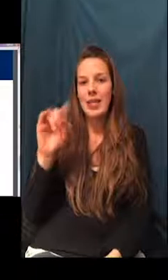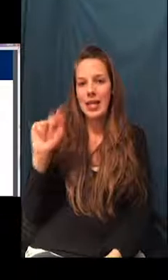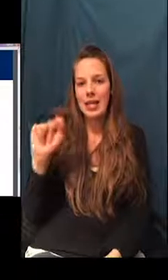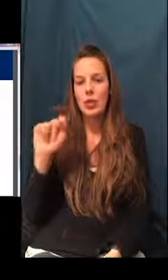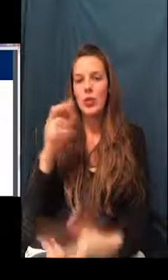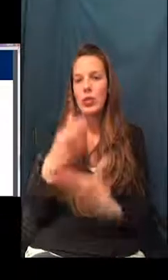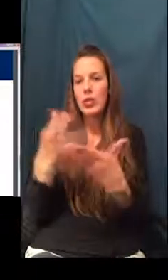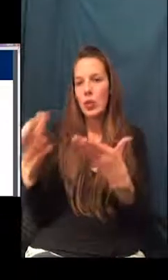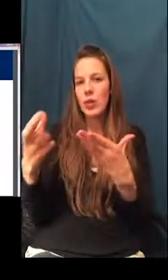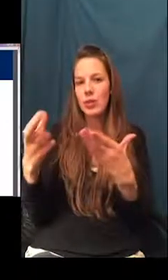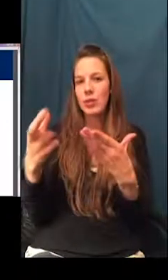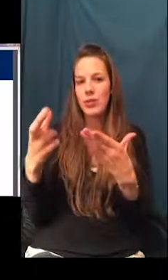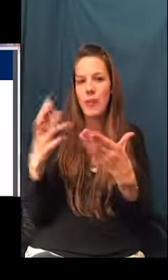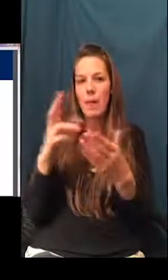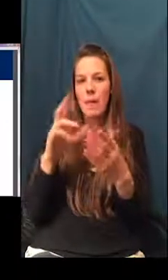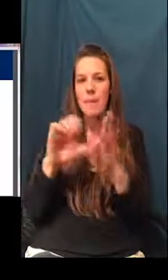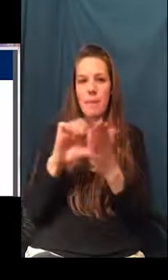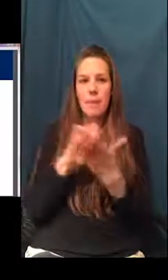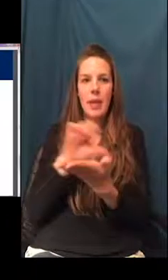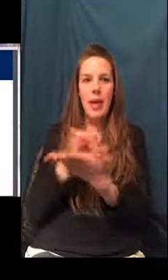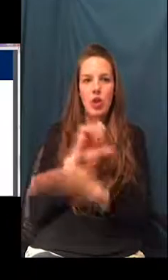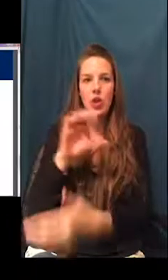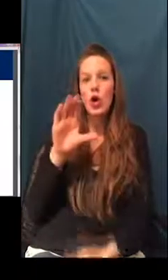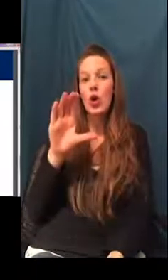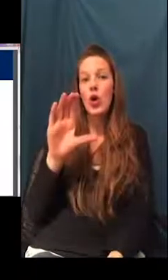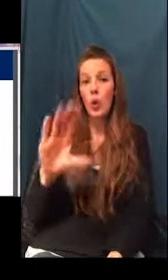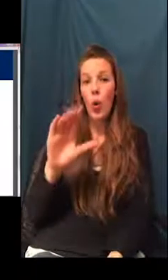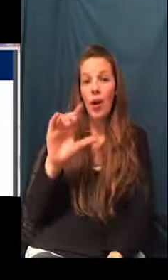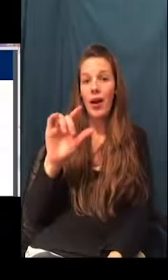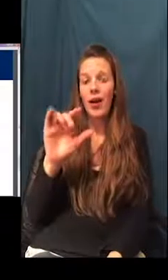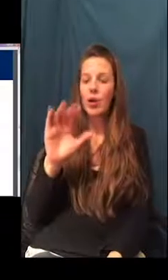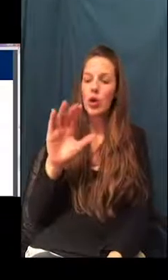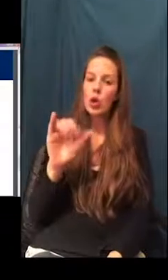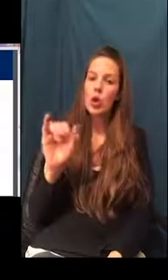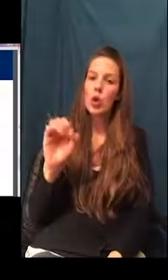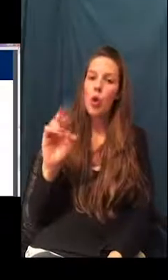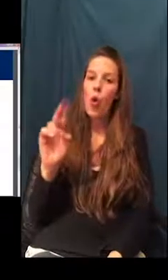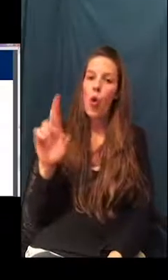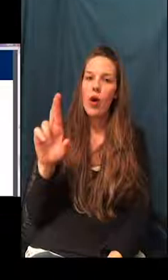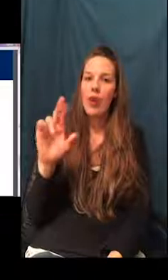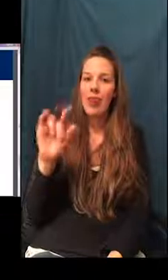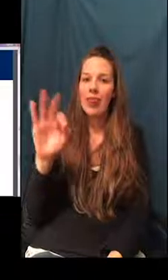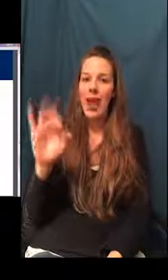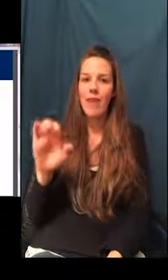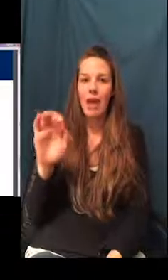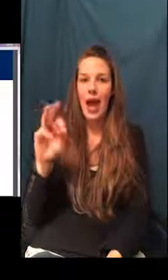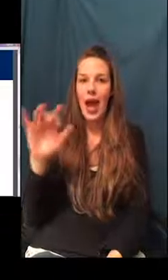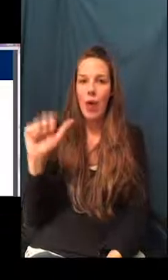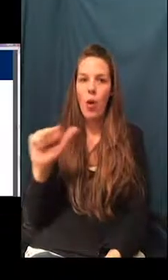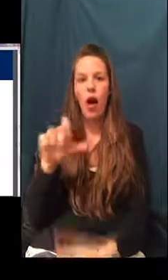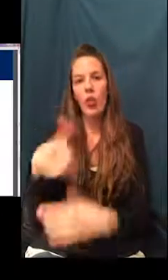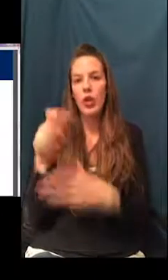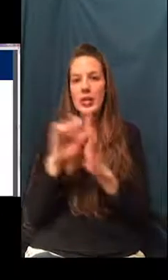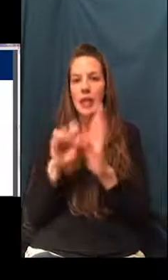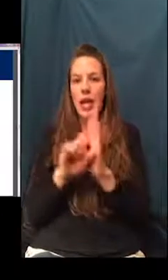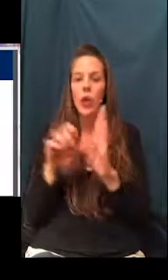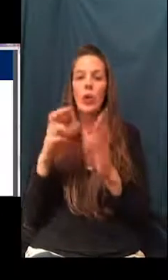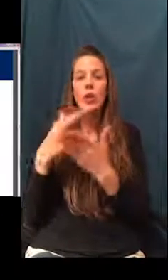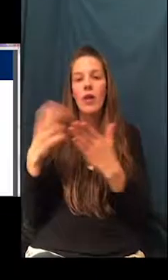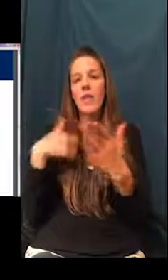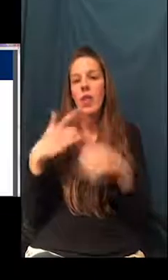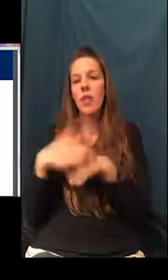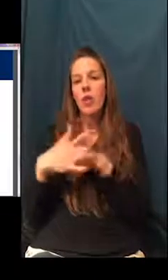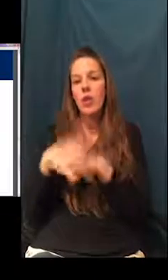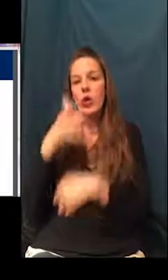page. Your Life Iowa is another statewide resource that is available for talk or